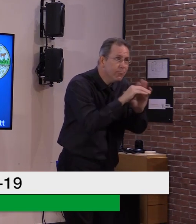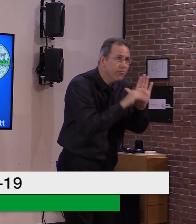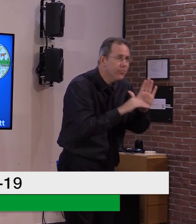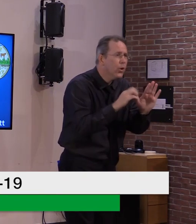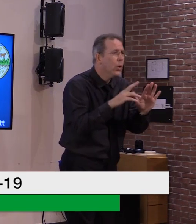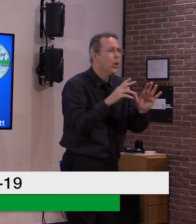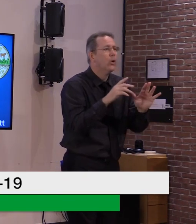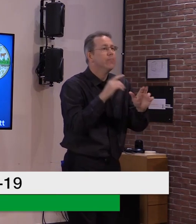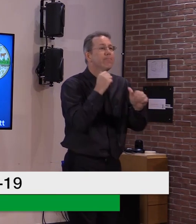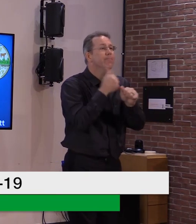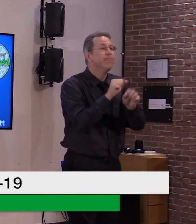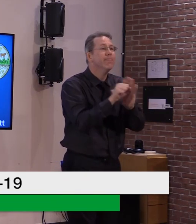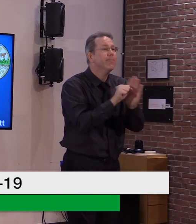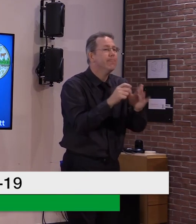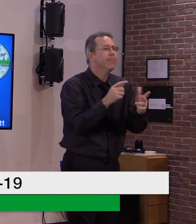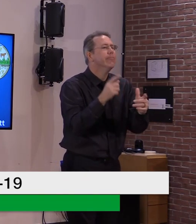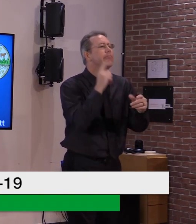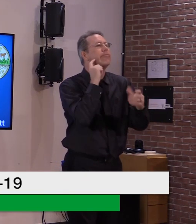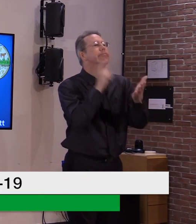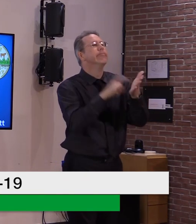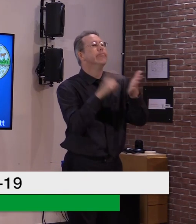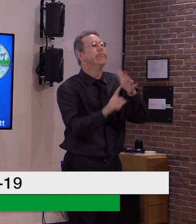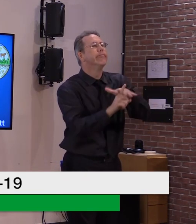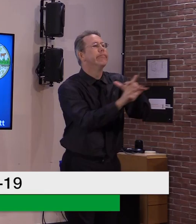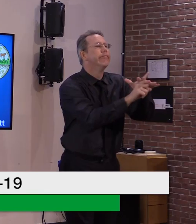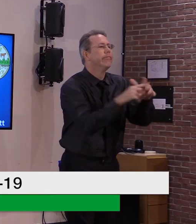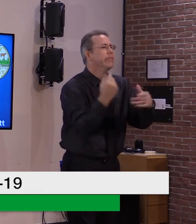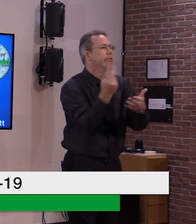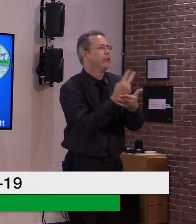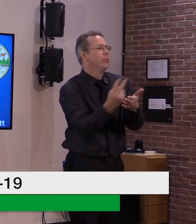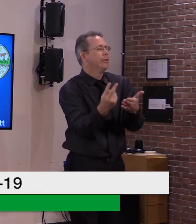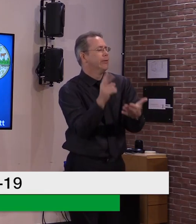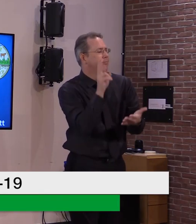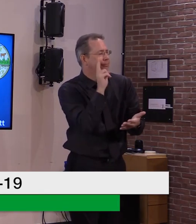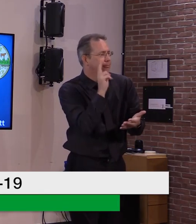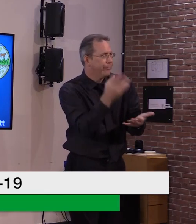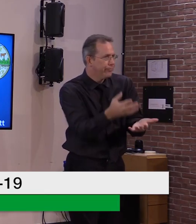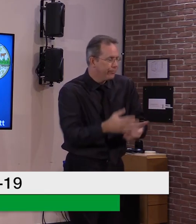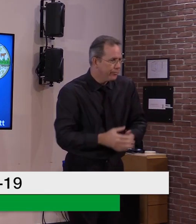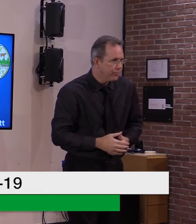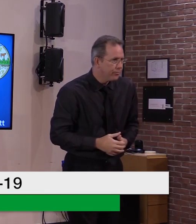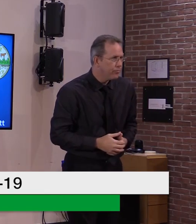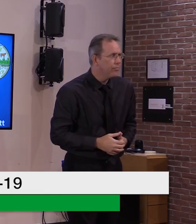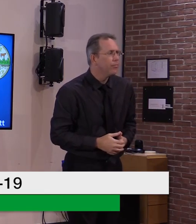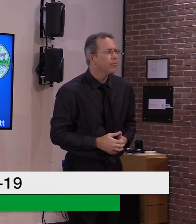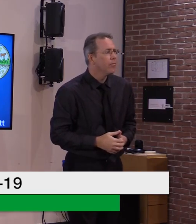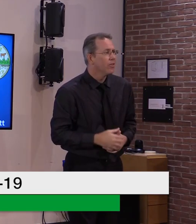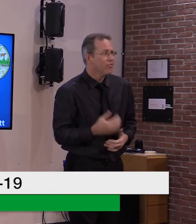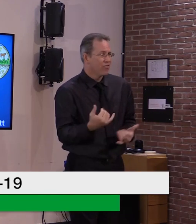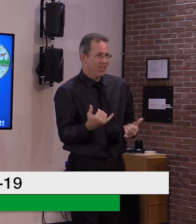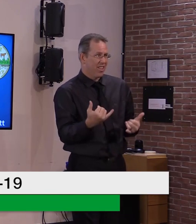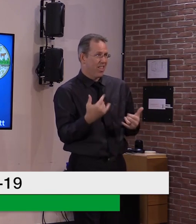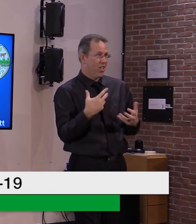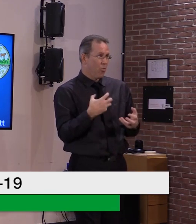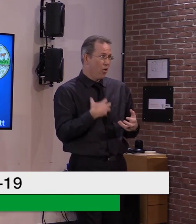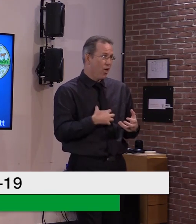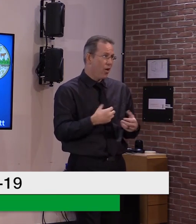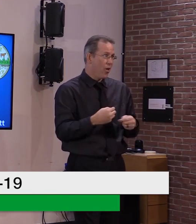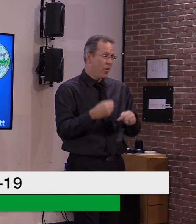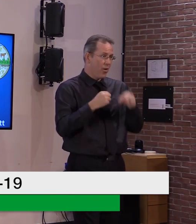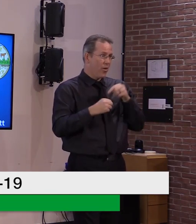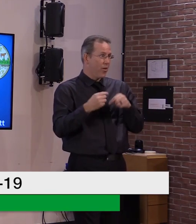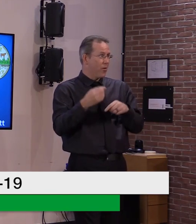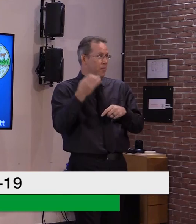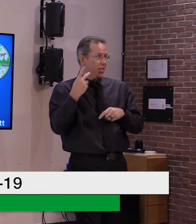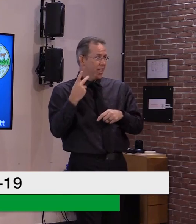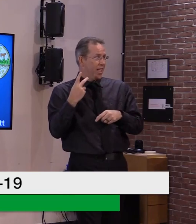not sure what we do to go backwards to to try and uh right the wrong that already happened we